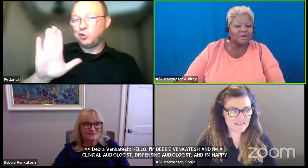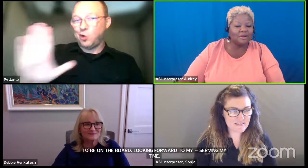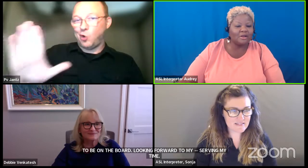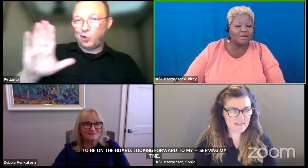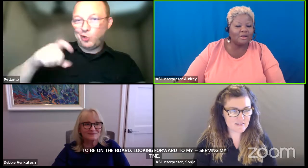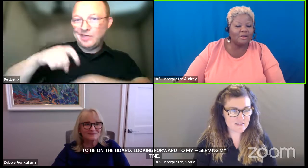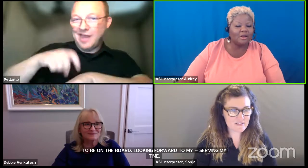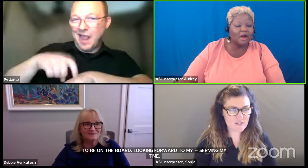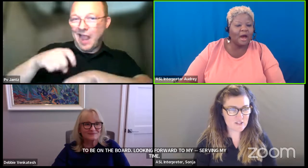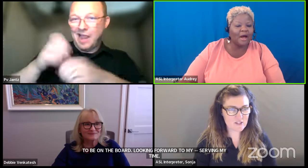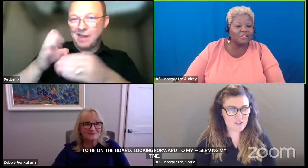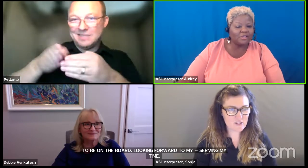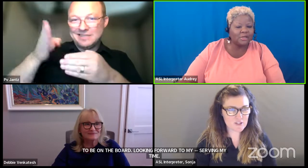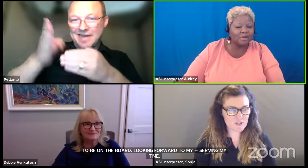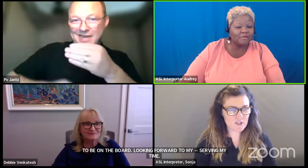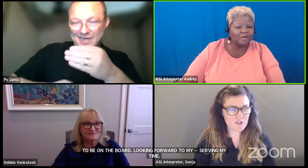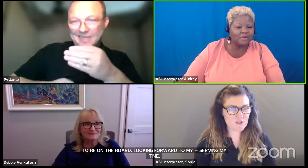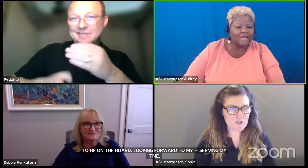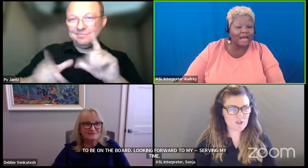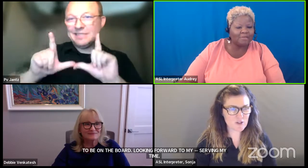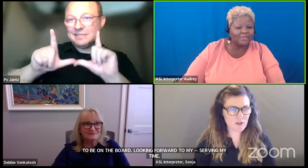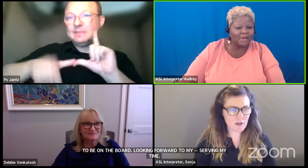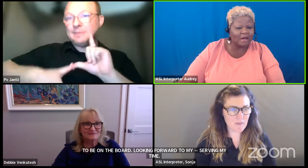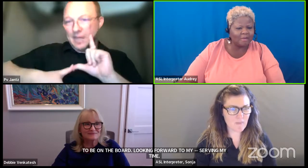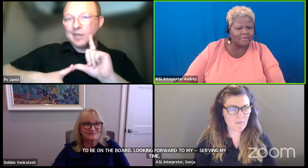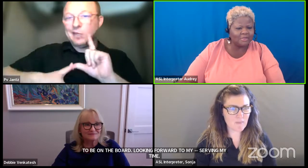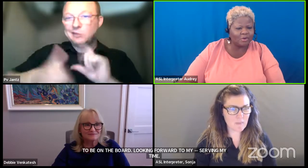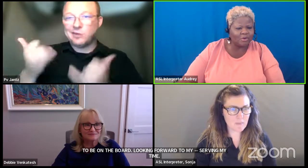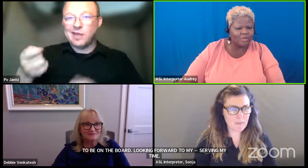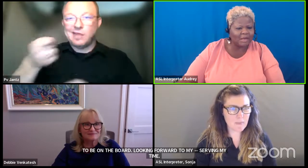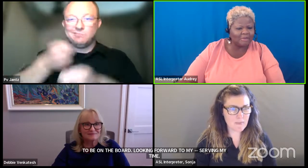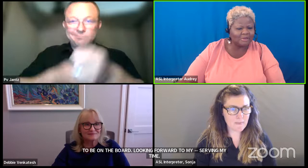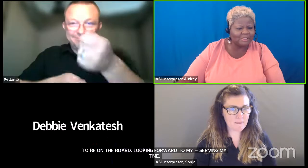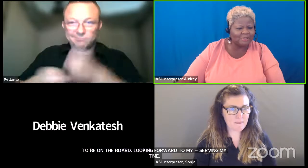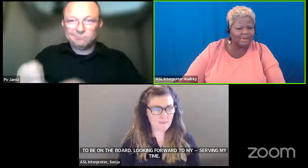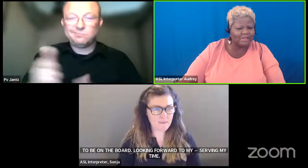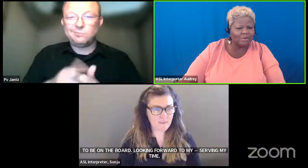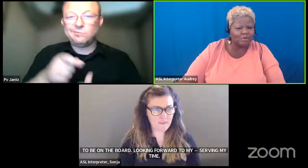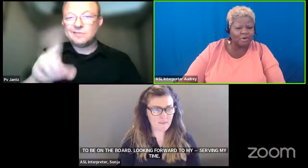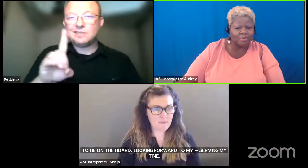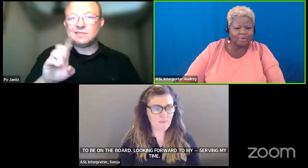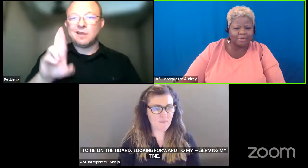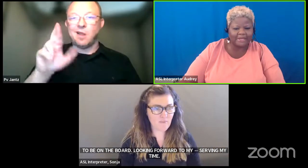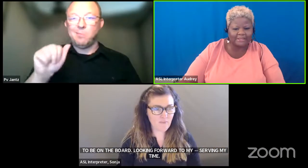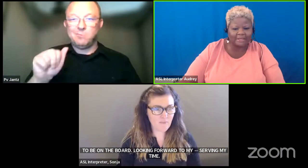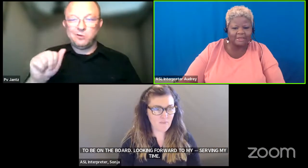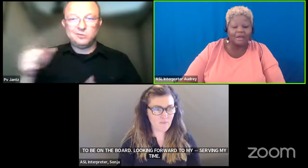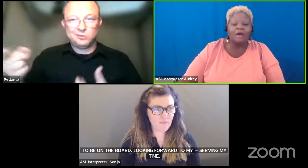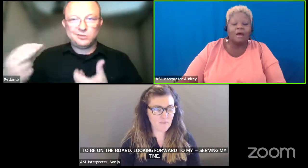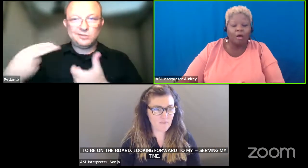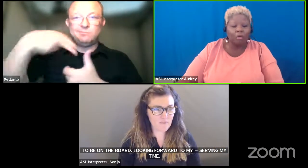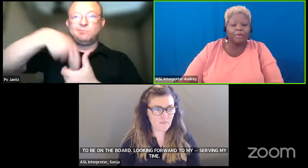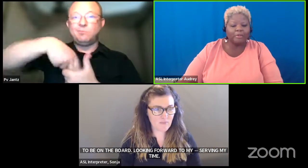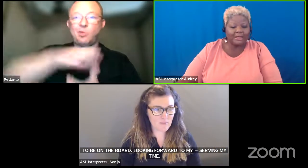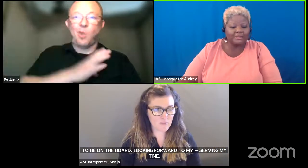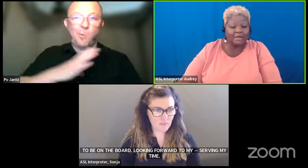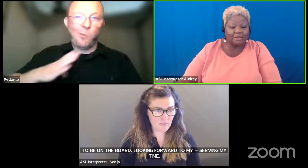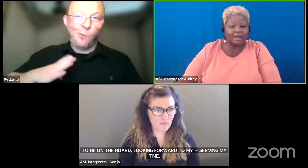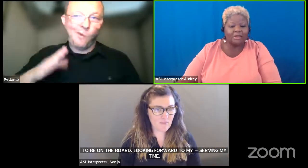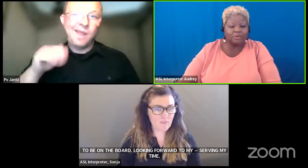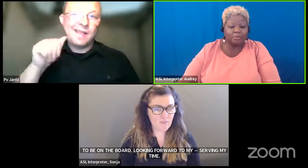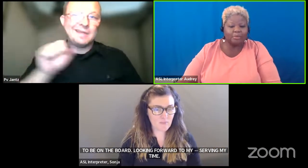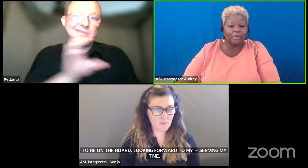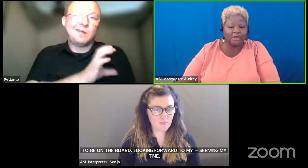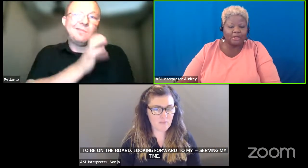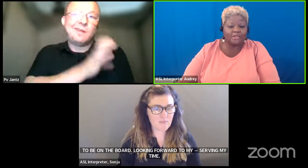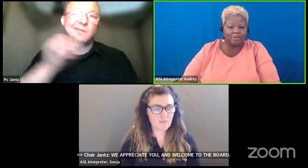Dr. Haas, your time is up. So your time is suspended. So you're going to be replacing, we'll be replacing Dr.